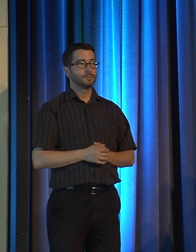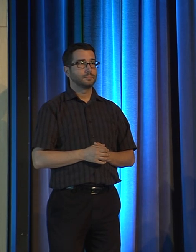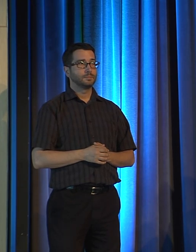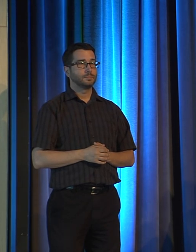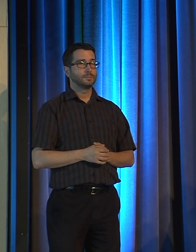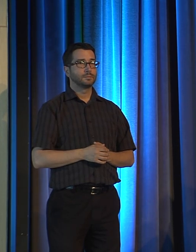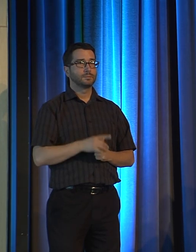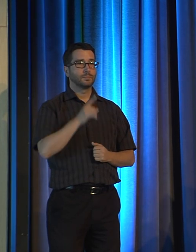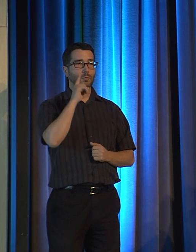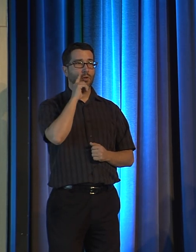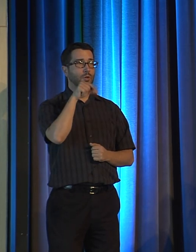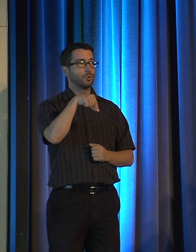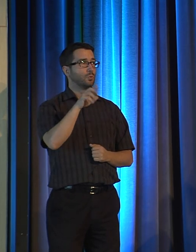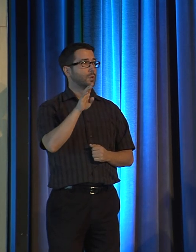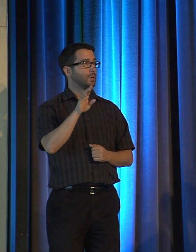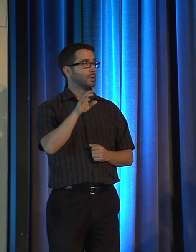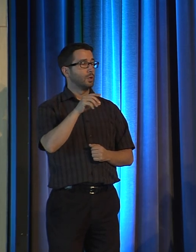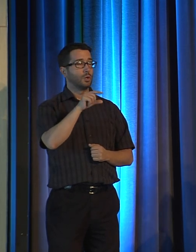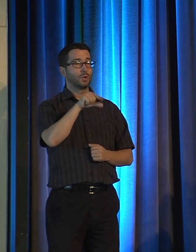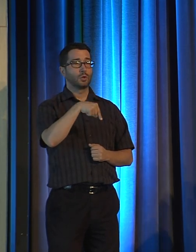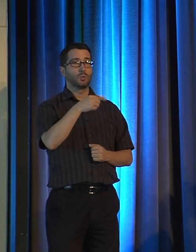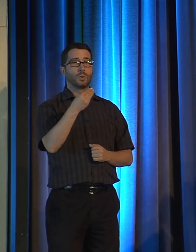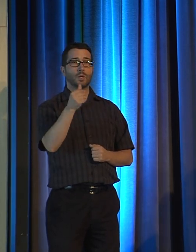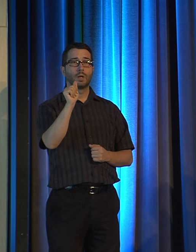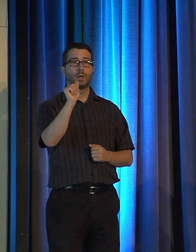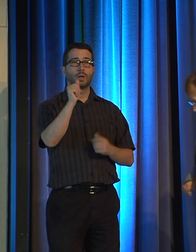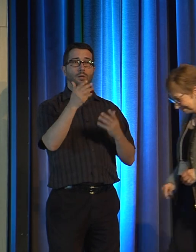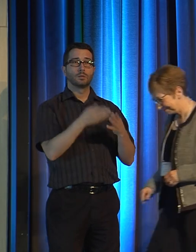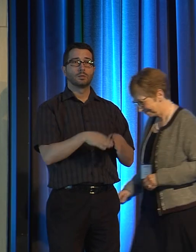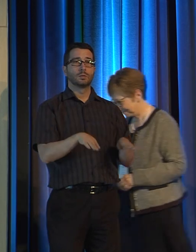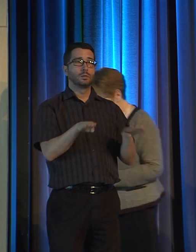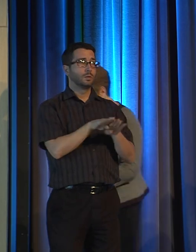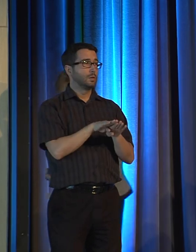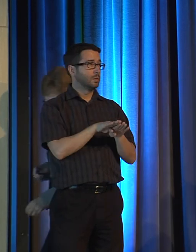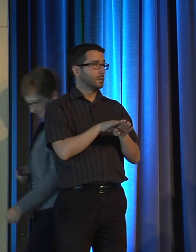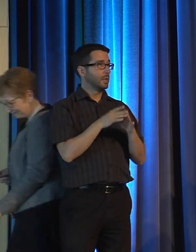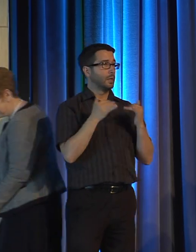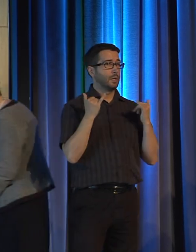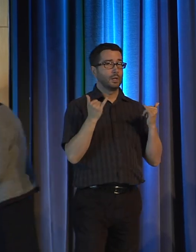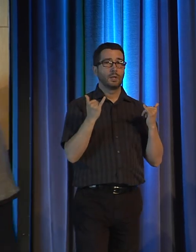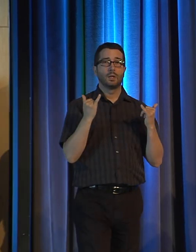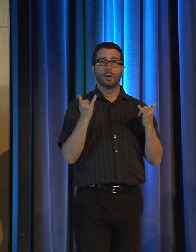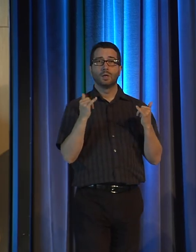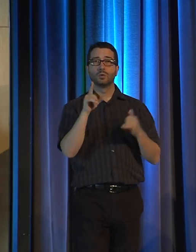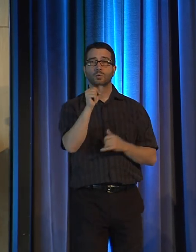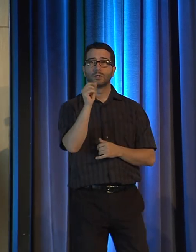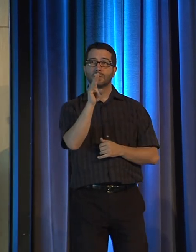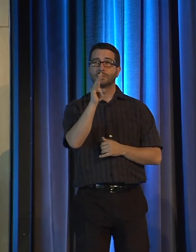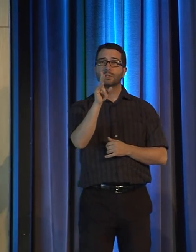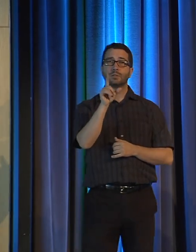So we'll close the Q&A. As we conclude our